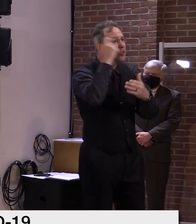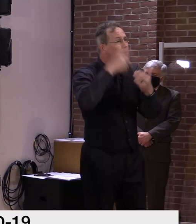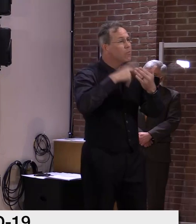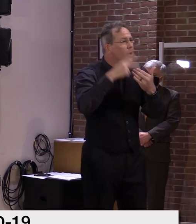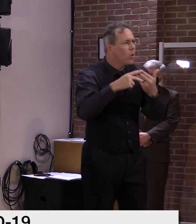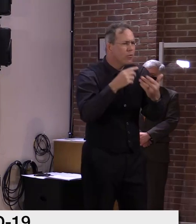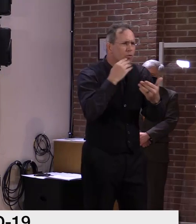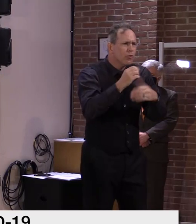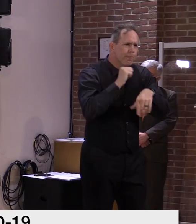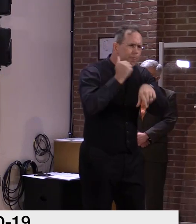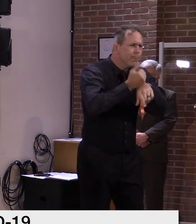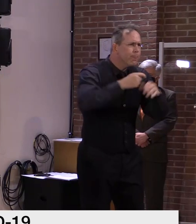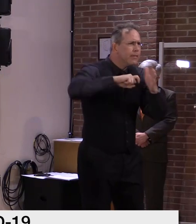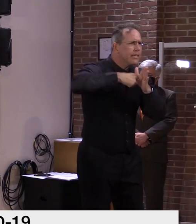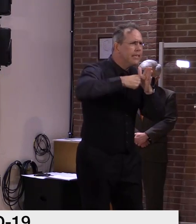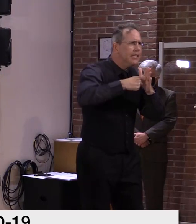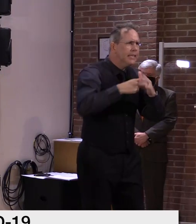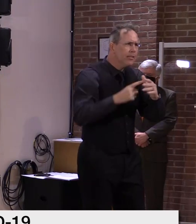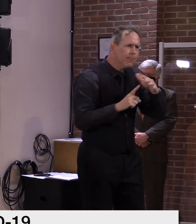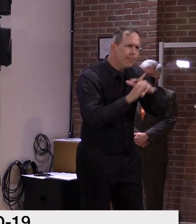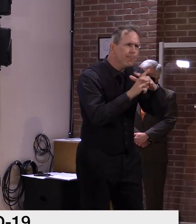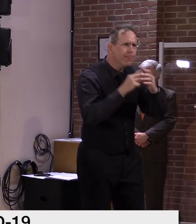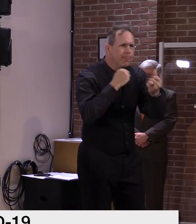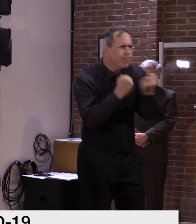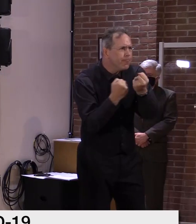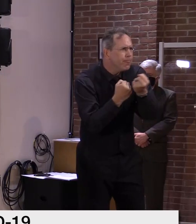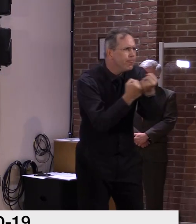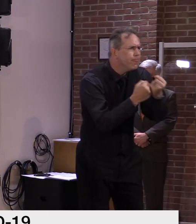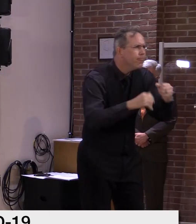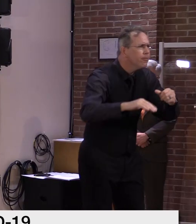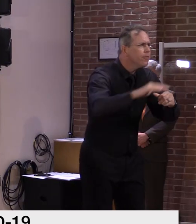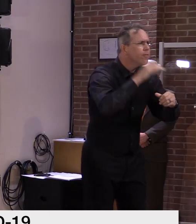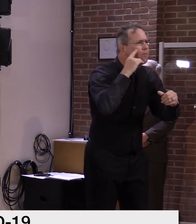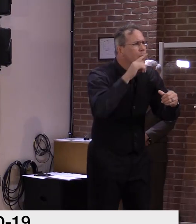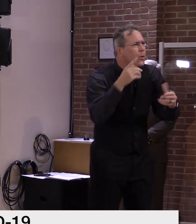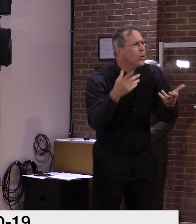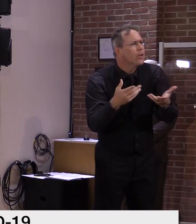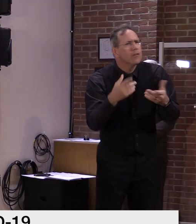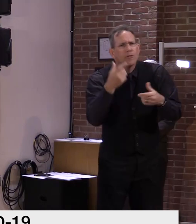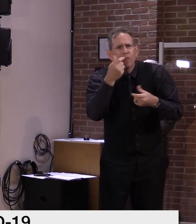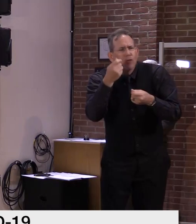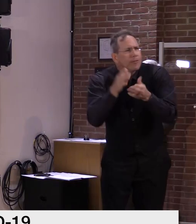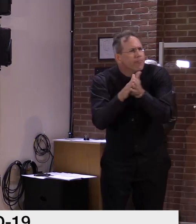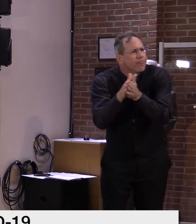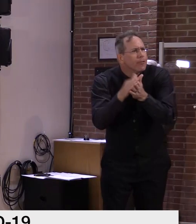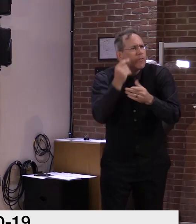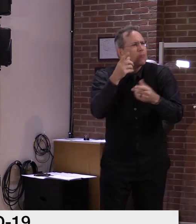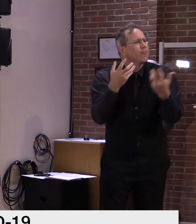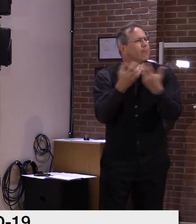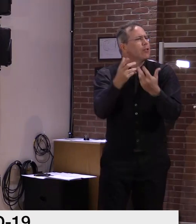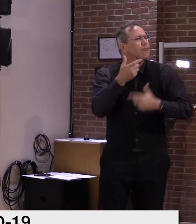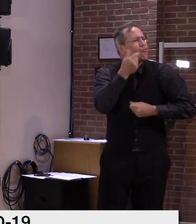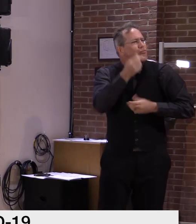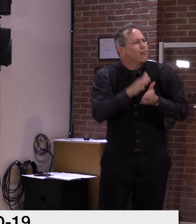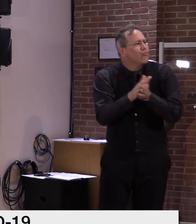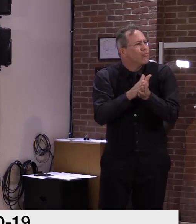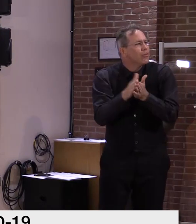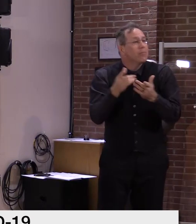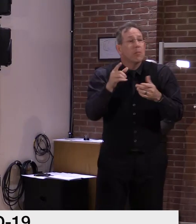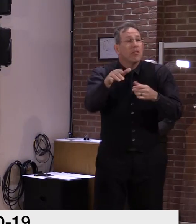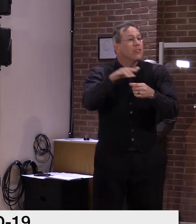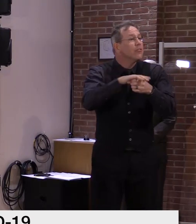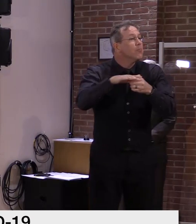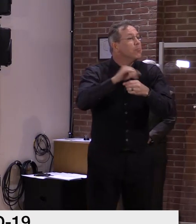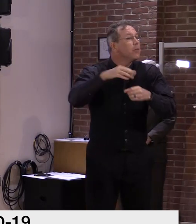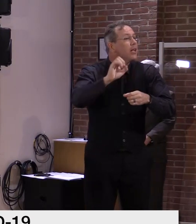offers learning enrichment, opportunities to explore interests, and a safe space for kids, ensuring Vermont's youth have the best possible